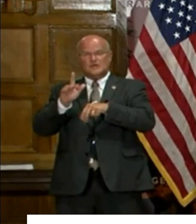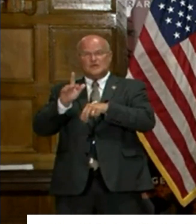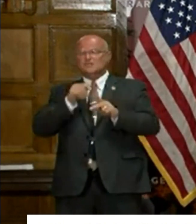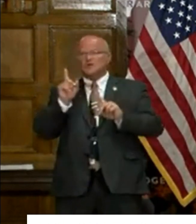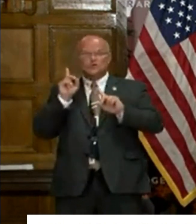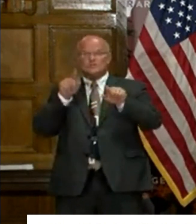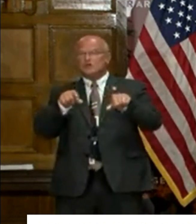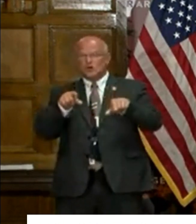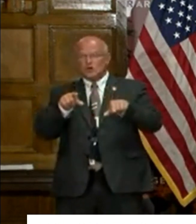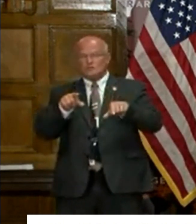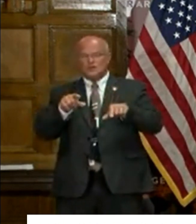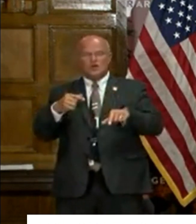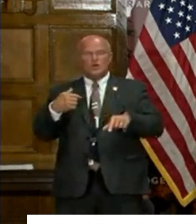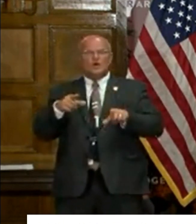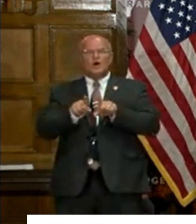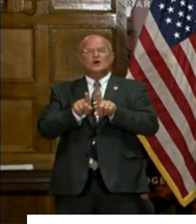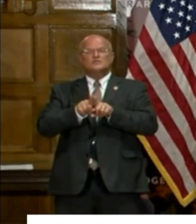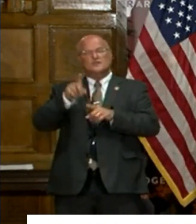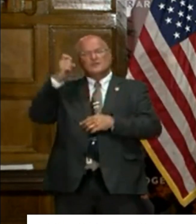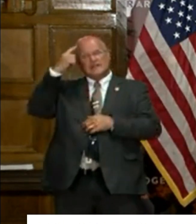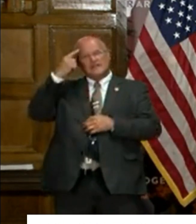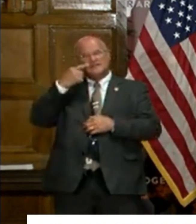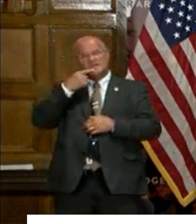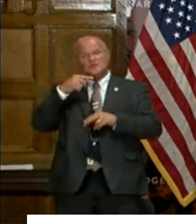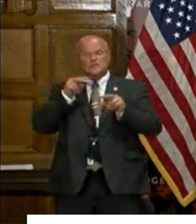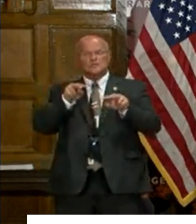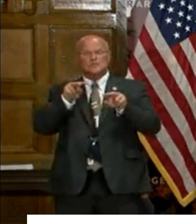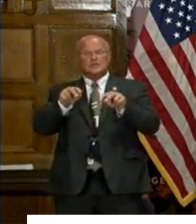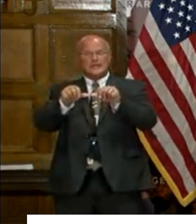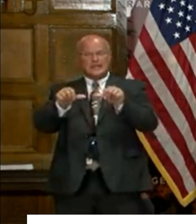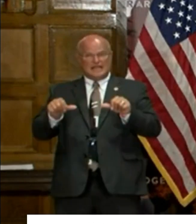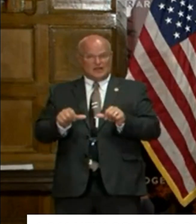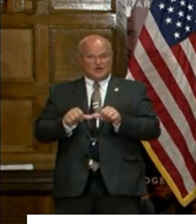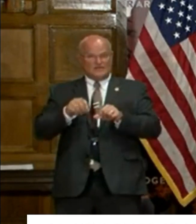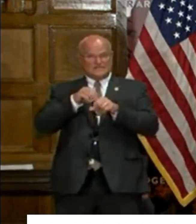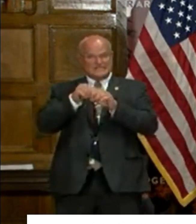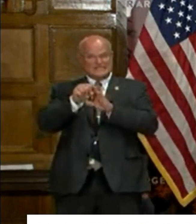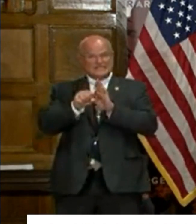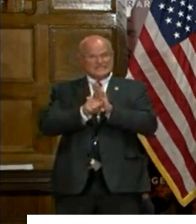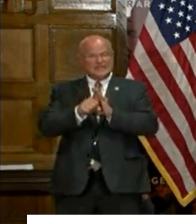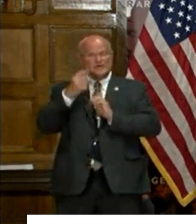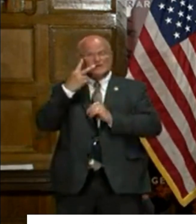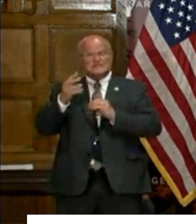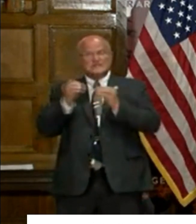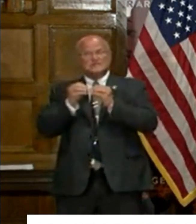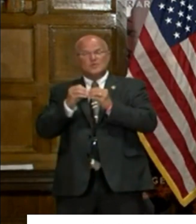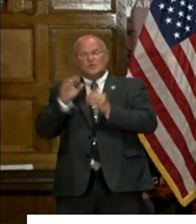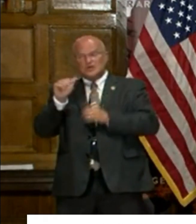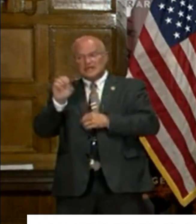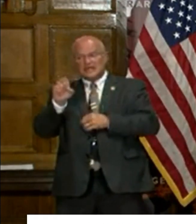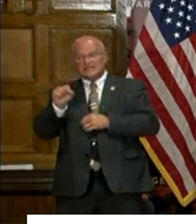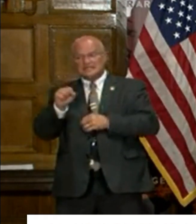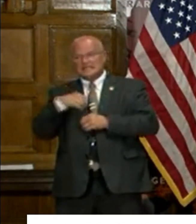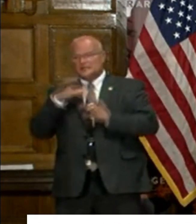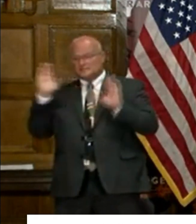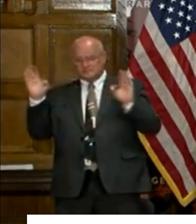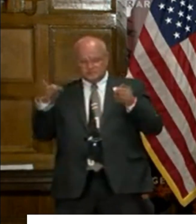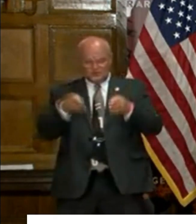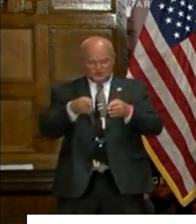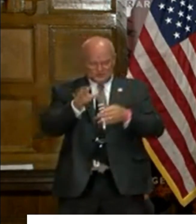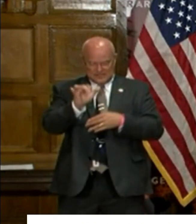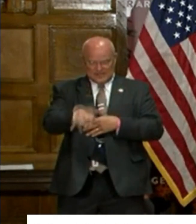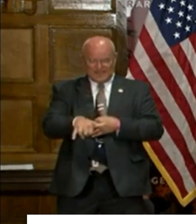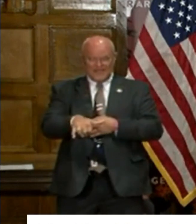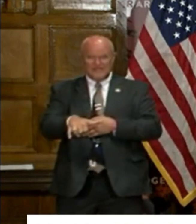come out for them. We also, as the governor pointed out, we're looking at areas in the state where we're seeing more cases and where we need to focus on.